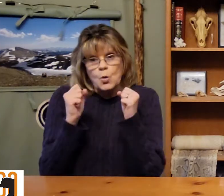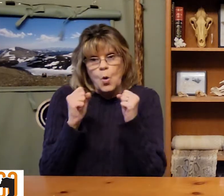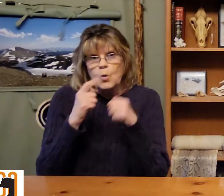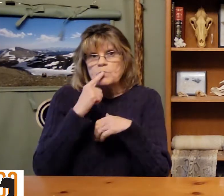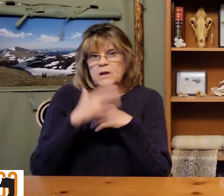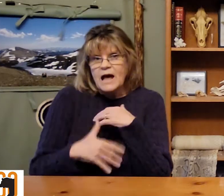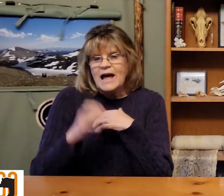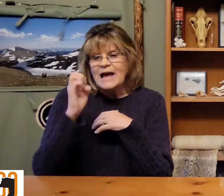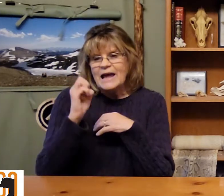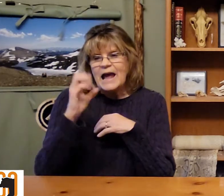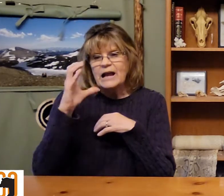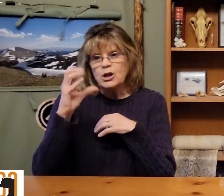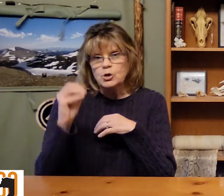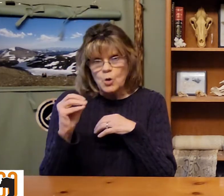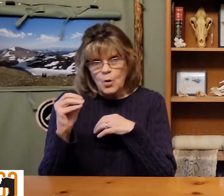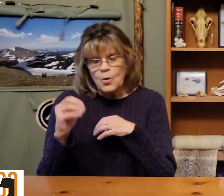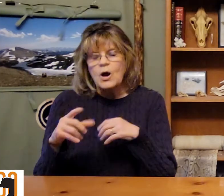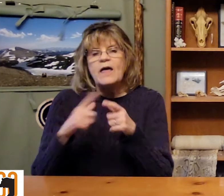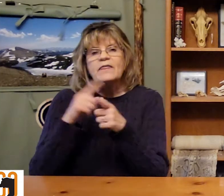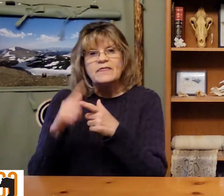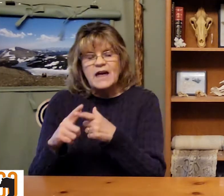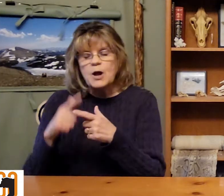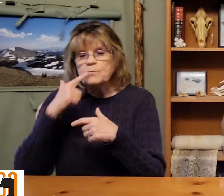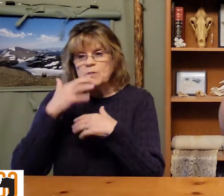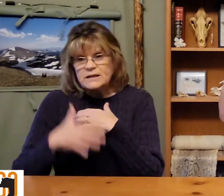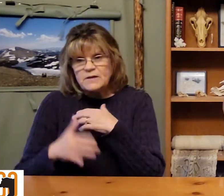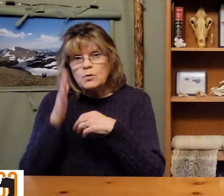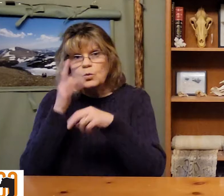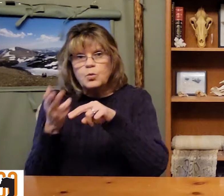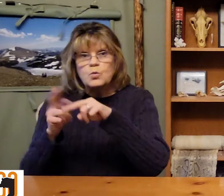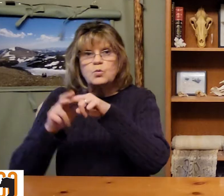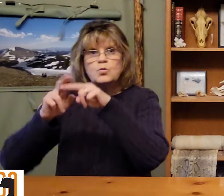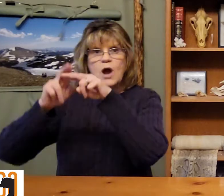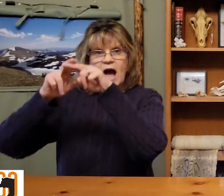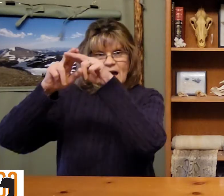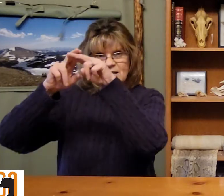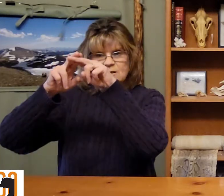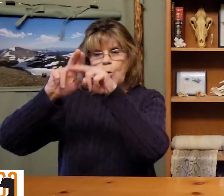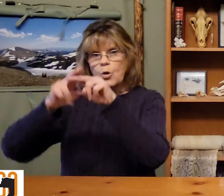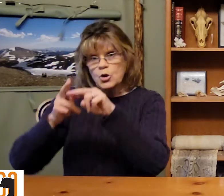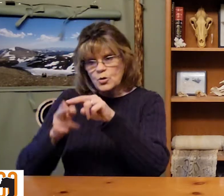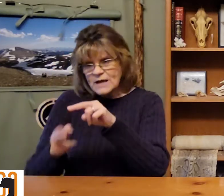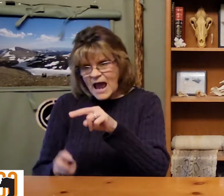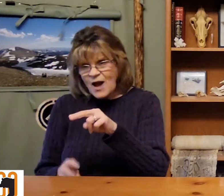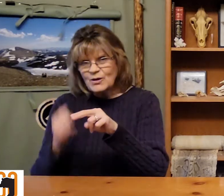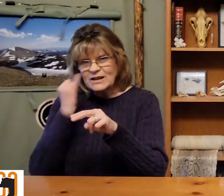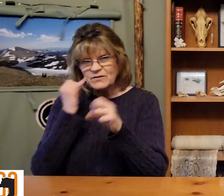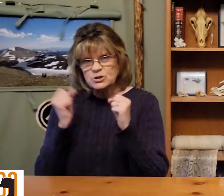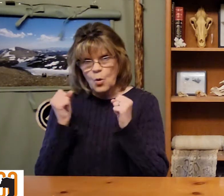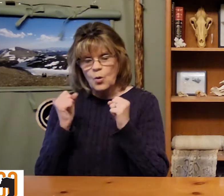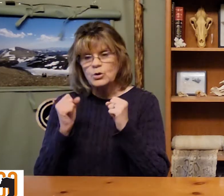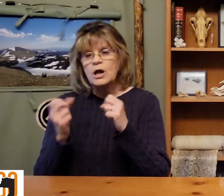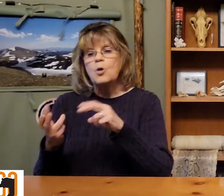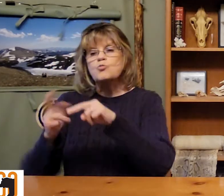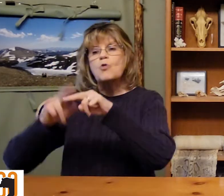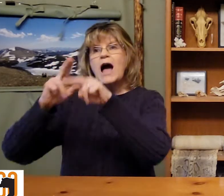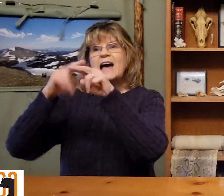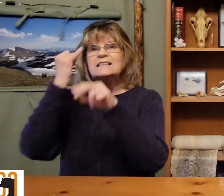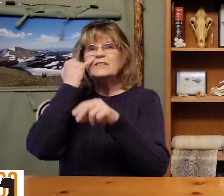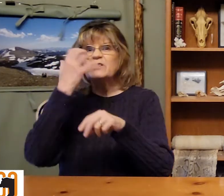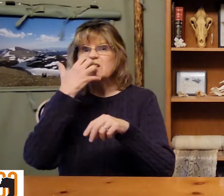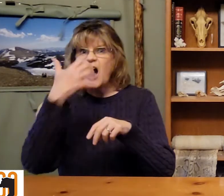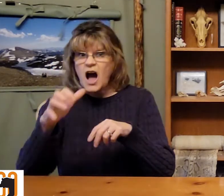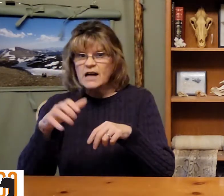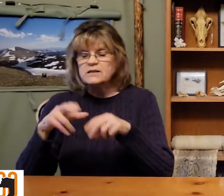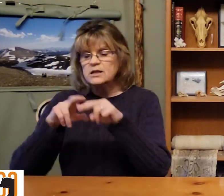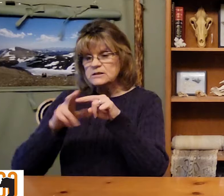an ectothermic animal, their blood temperature will rise if it's hot or go down if it's cold. And this is why they need